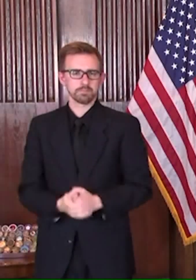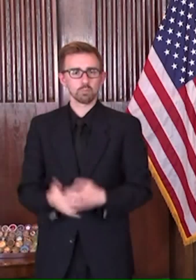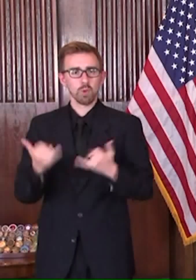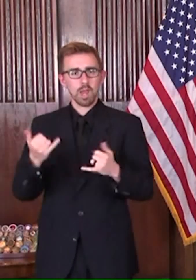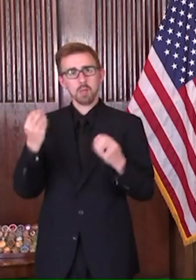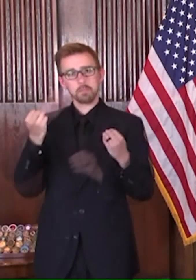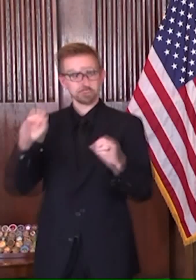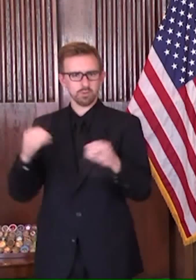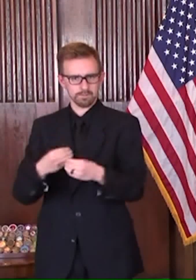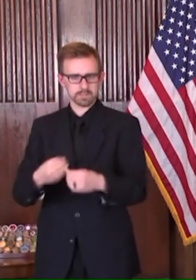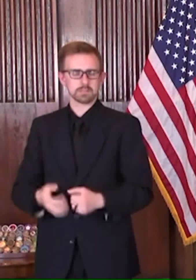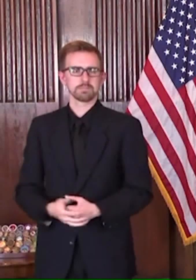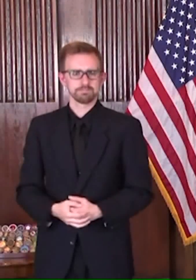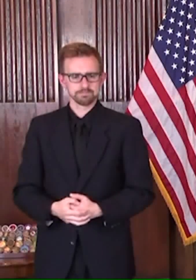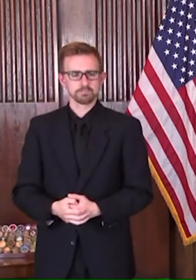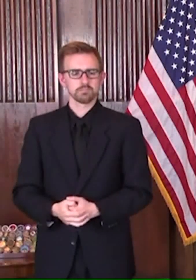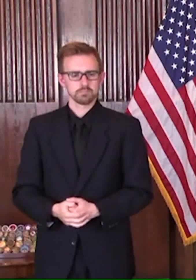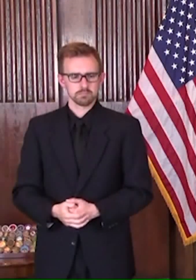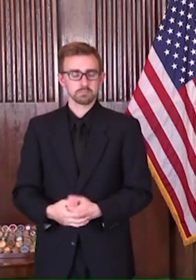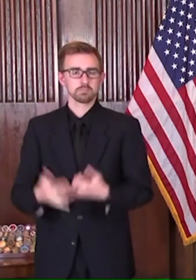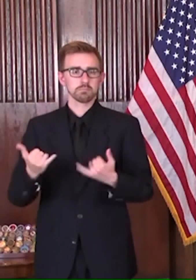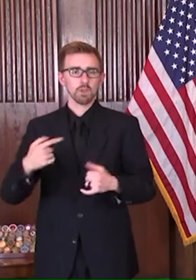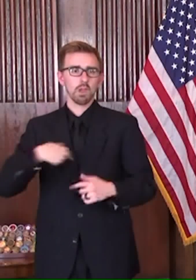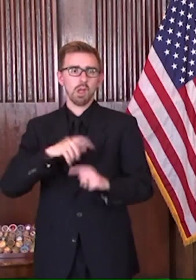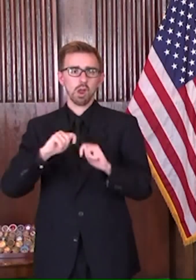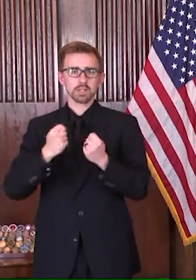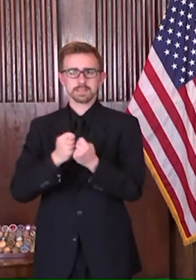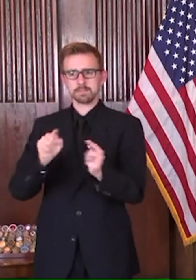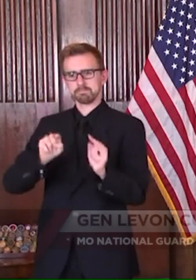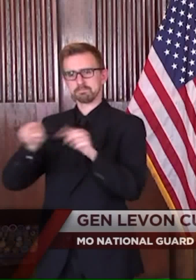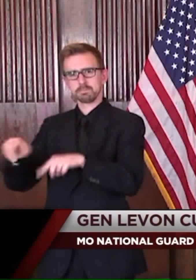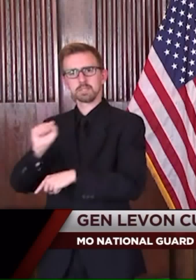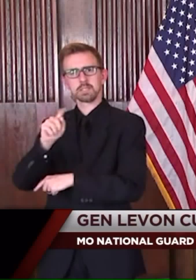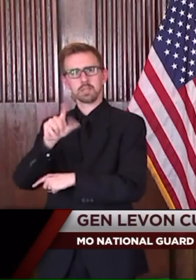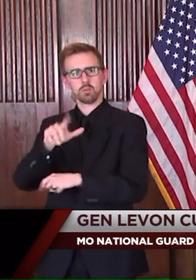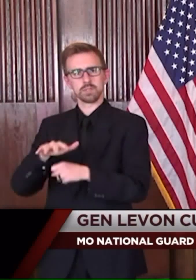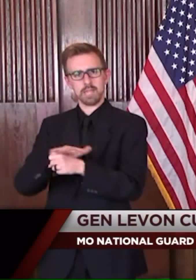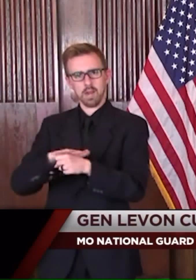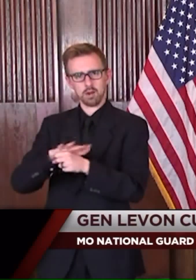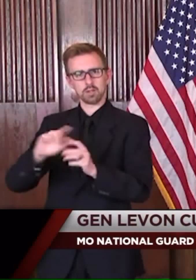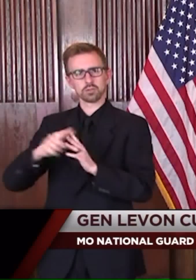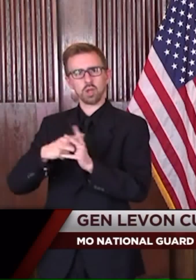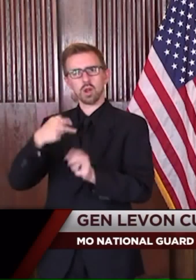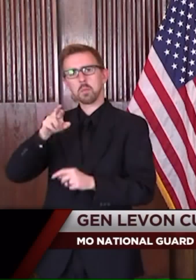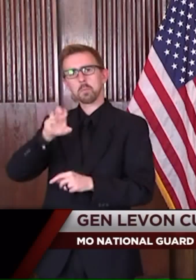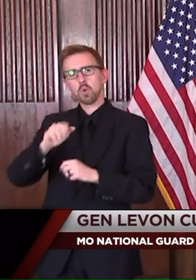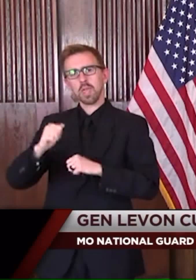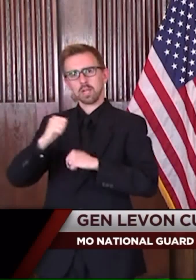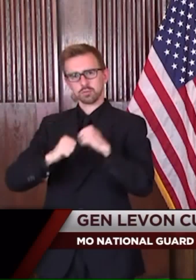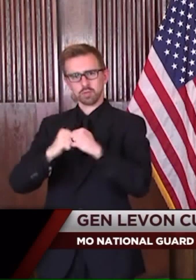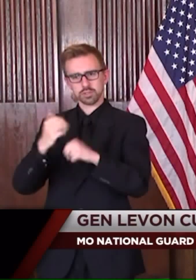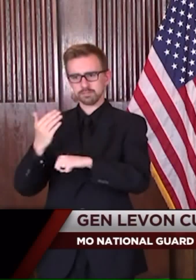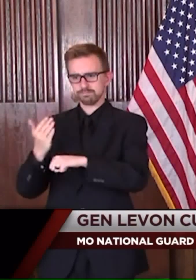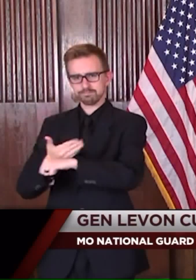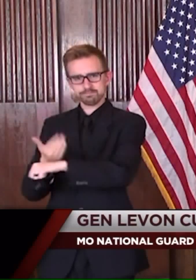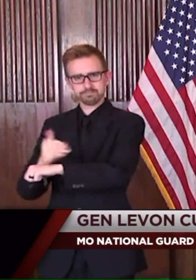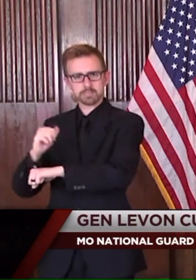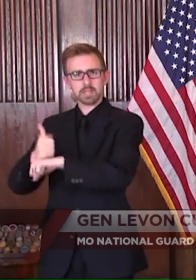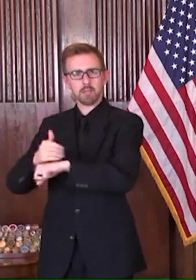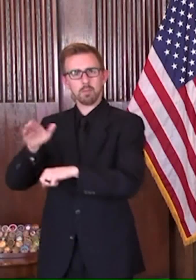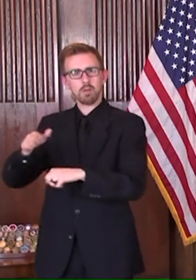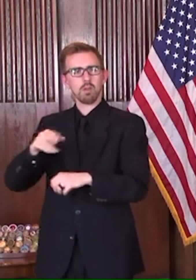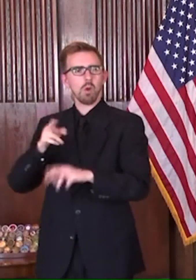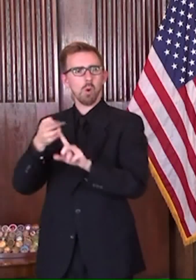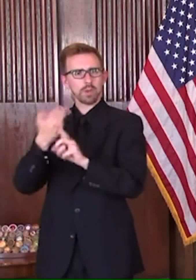good place. Today, our team is on site in the St. Louis area, starting the pre-construction process on an existing hotel